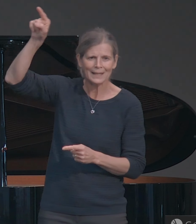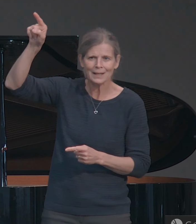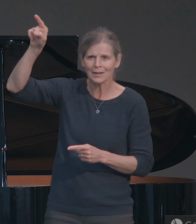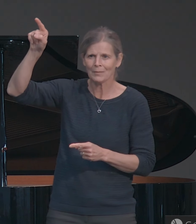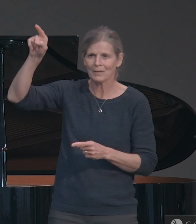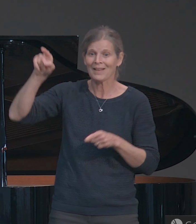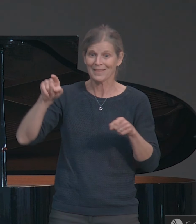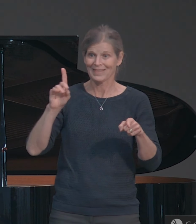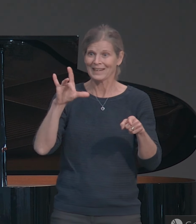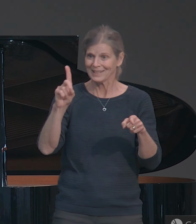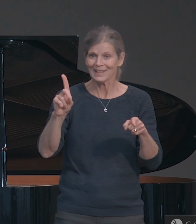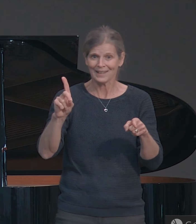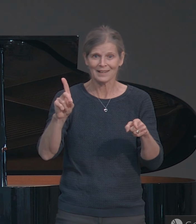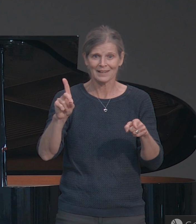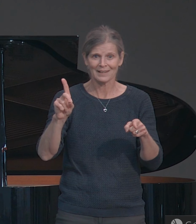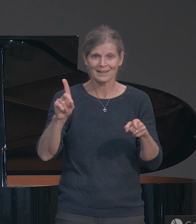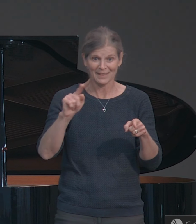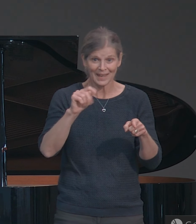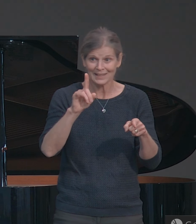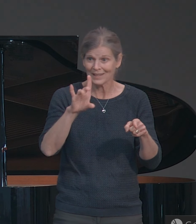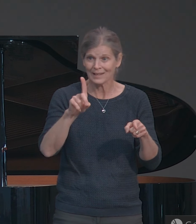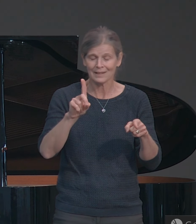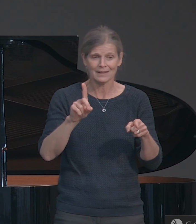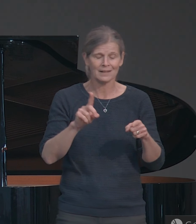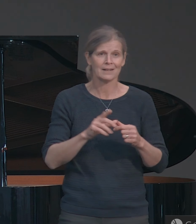which they did.